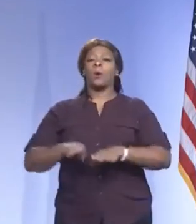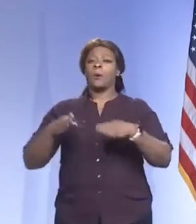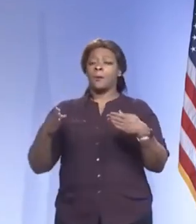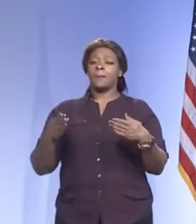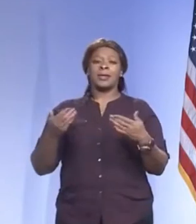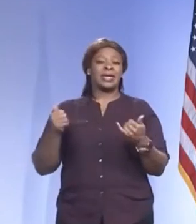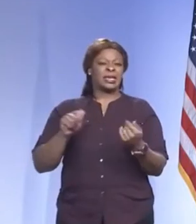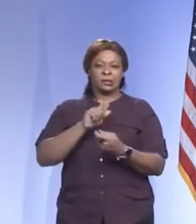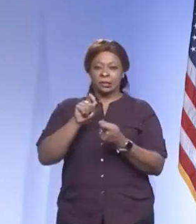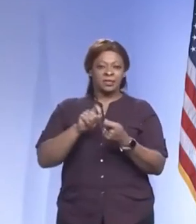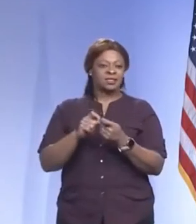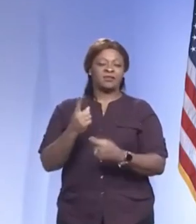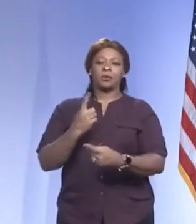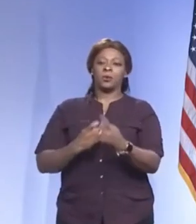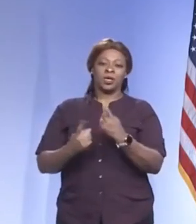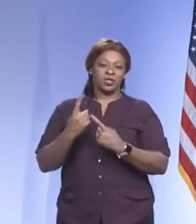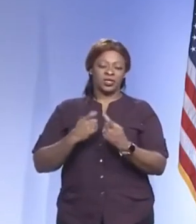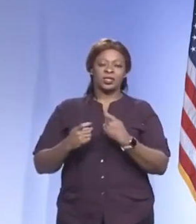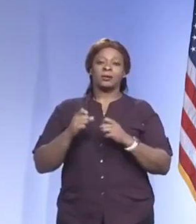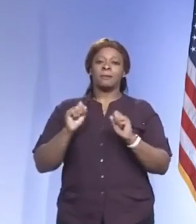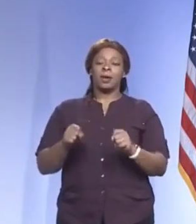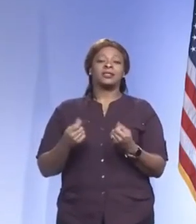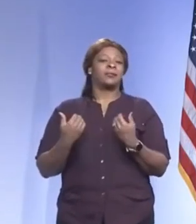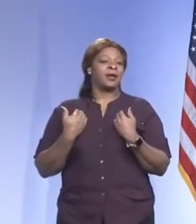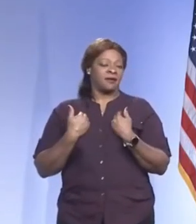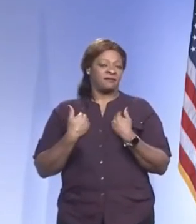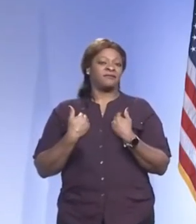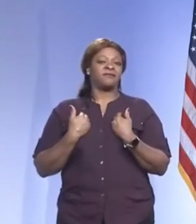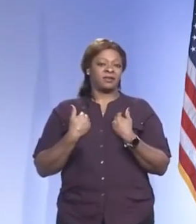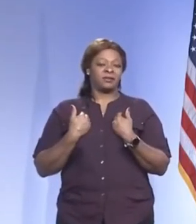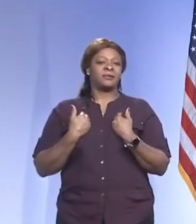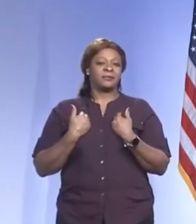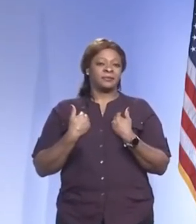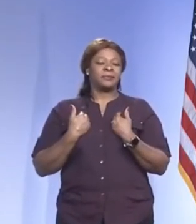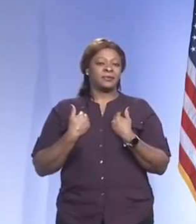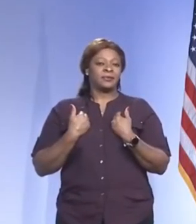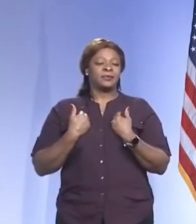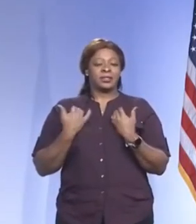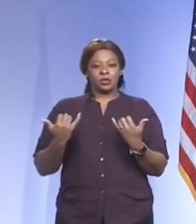specific questions that you may have at this time.